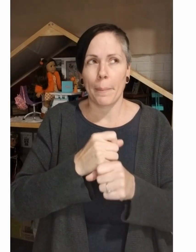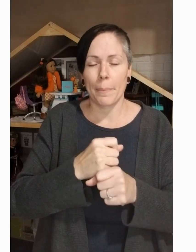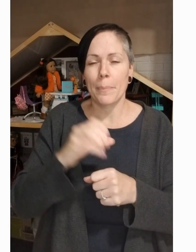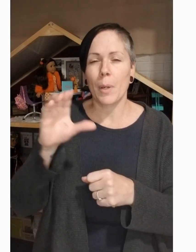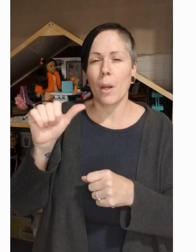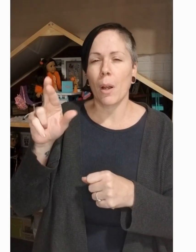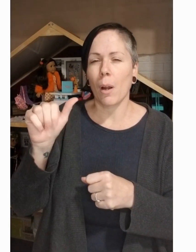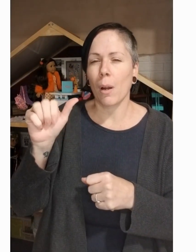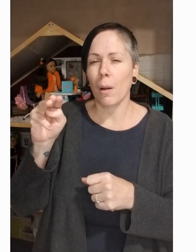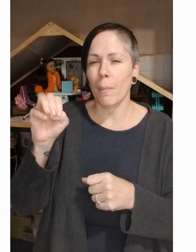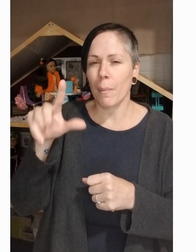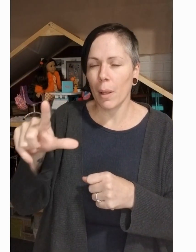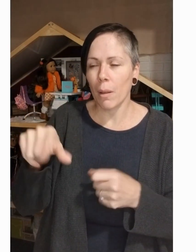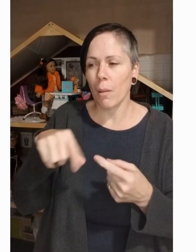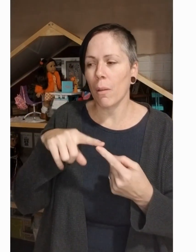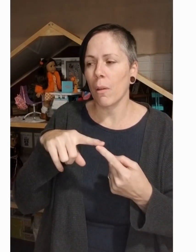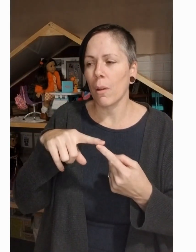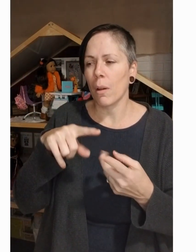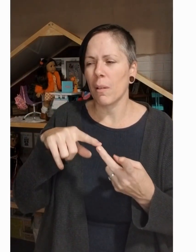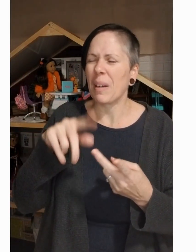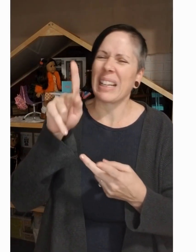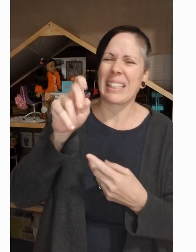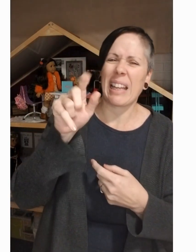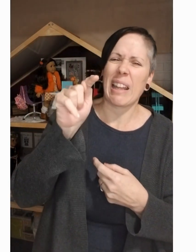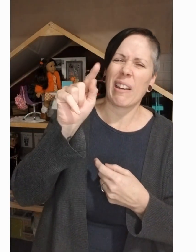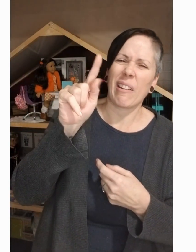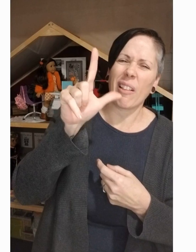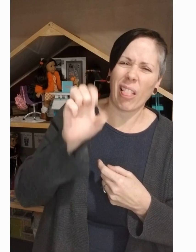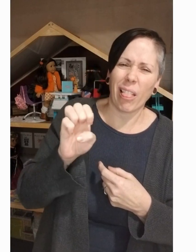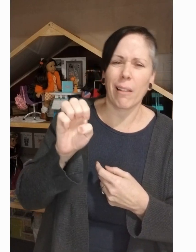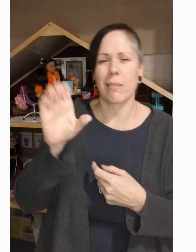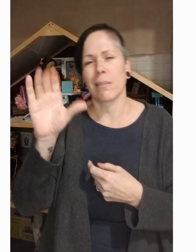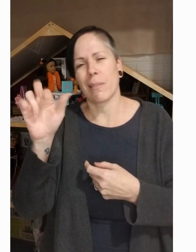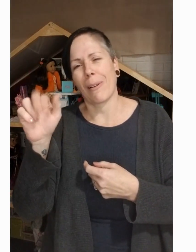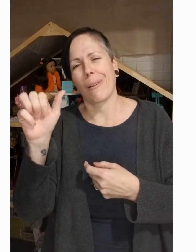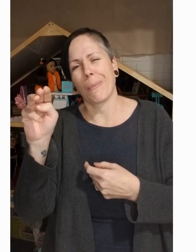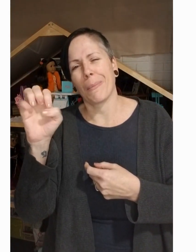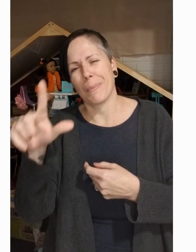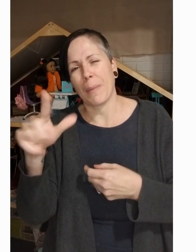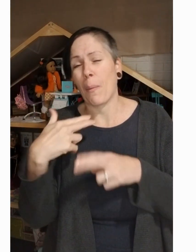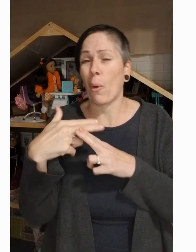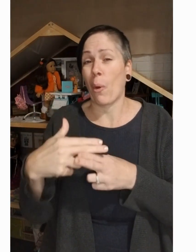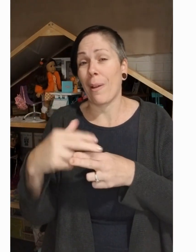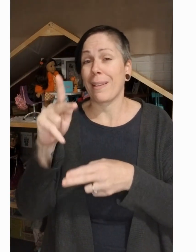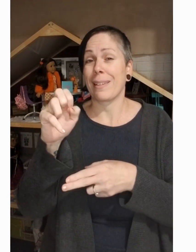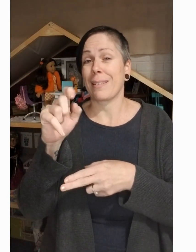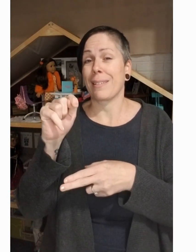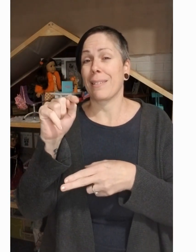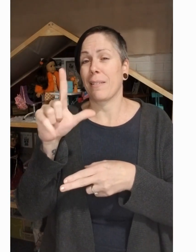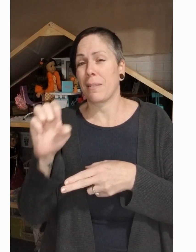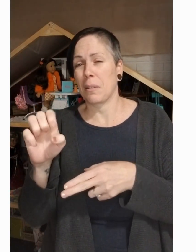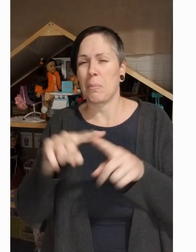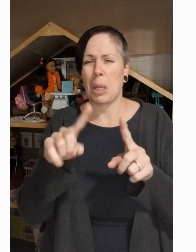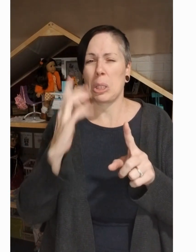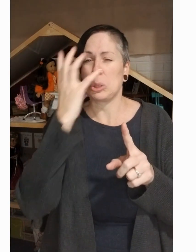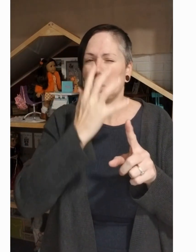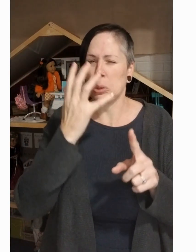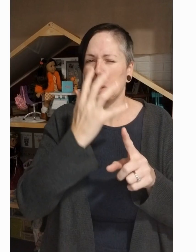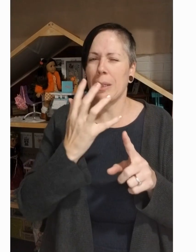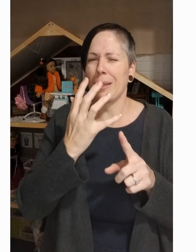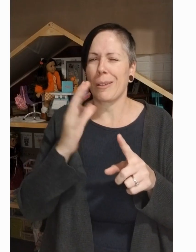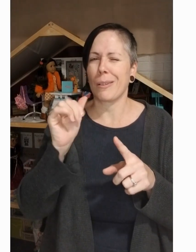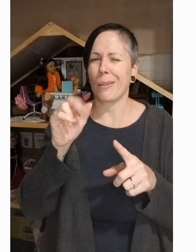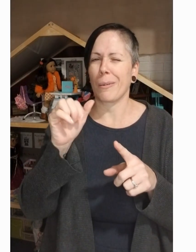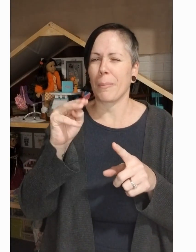caramel corn, kettle corn, caramel corn. Ended up looking, I'm calling it kettle corn, but it ended up being a little bit darker, so it looks a little bit more like caramel